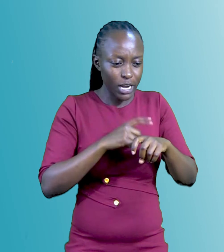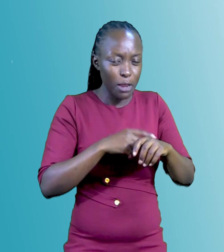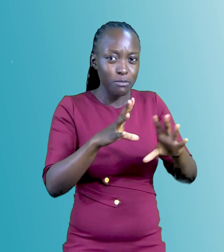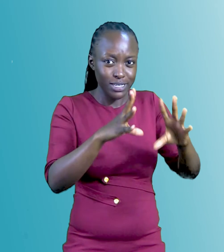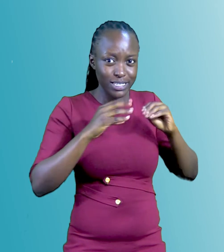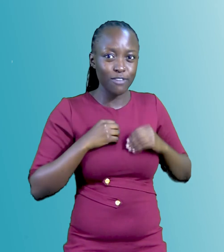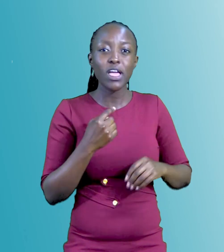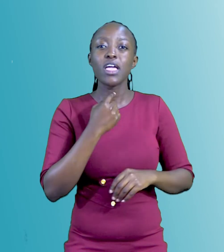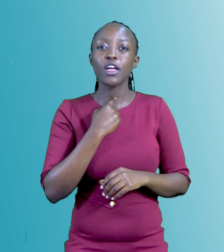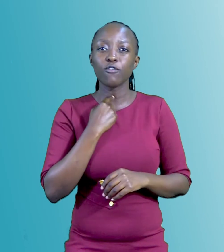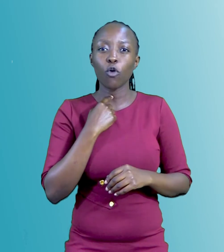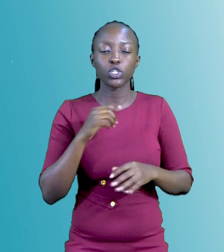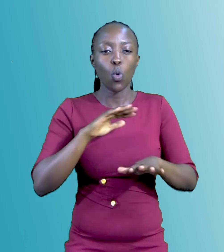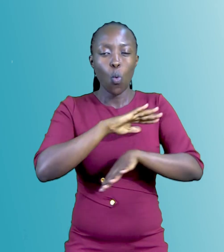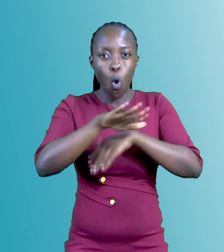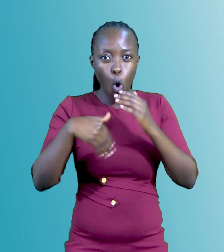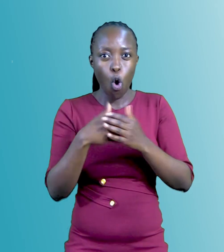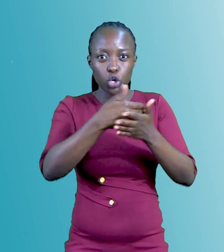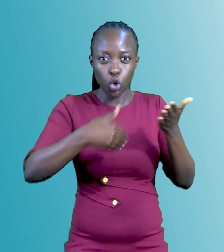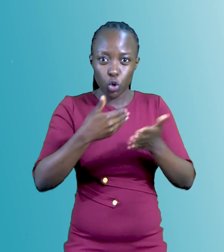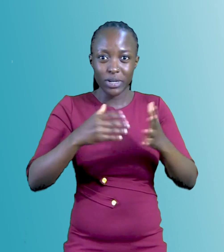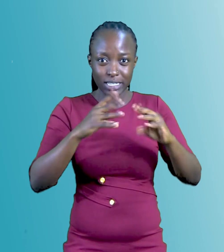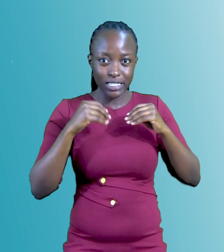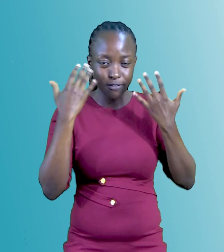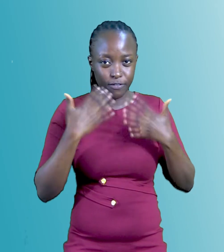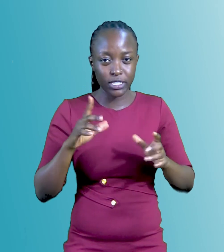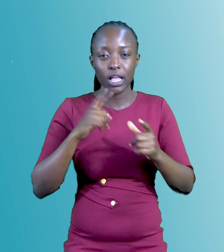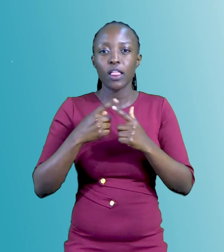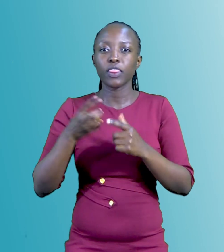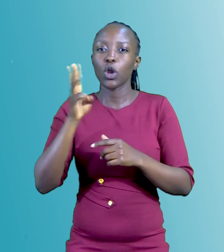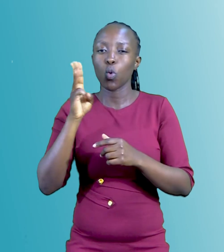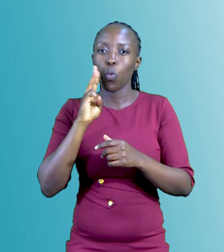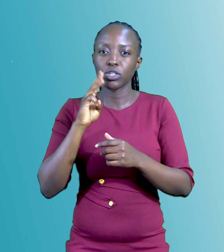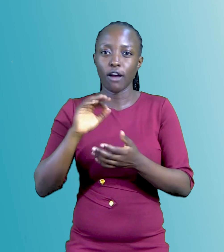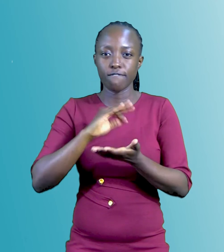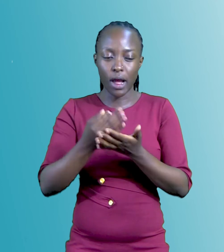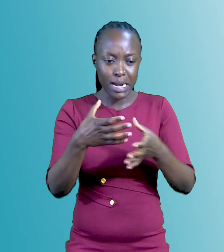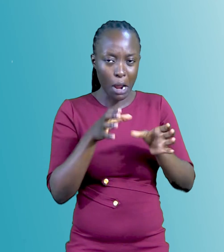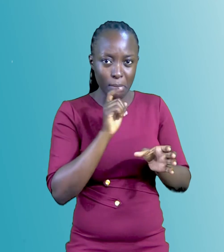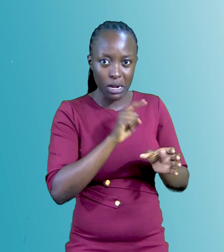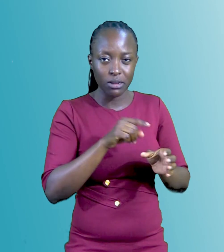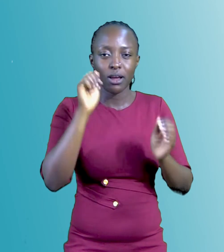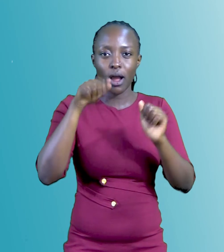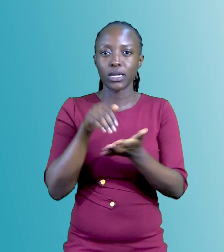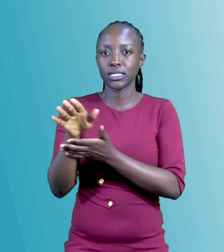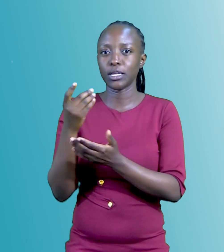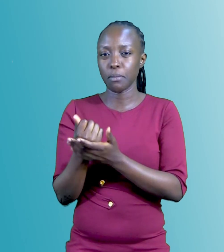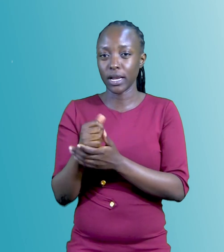Please note, in case of delays, WaterFund will explain the cause and advise on way forward. 10. For the service rendered